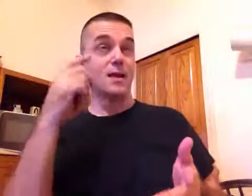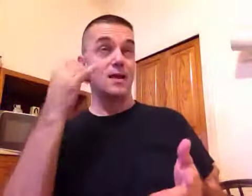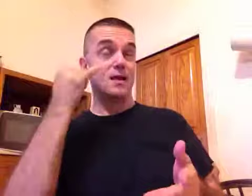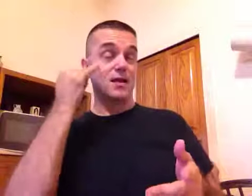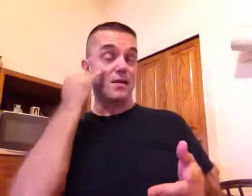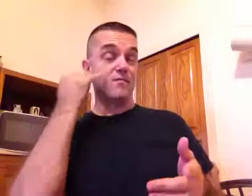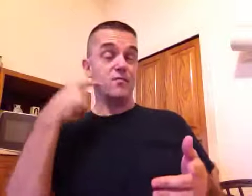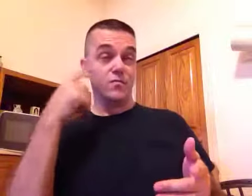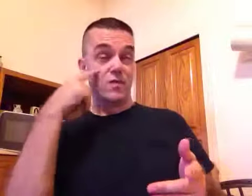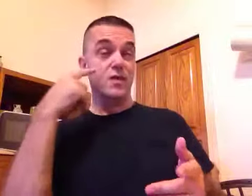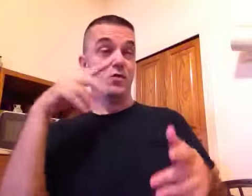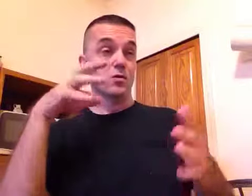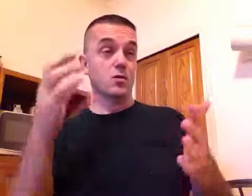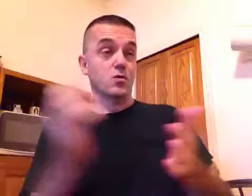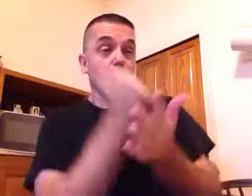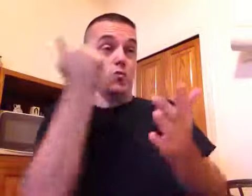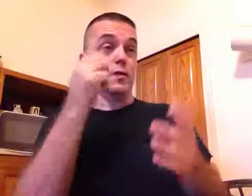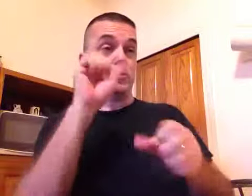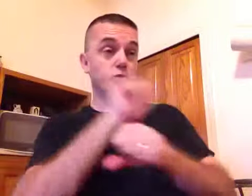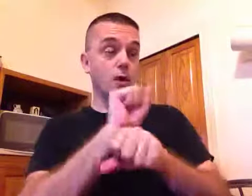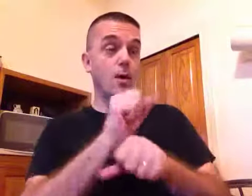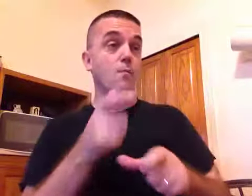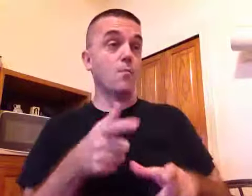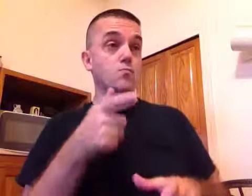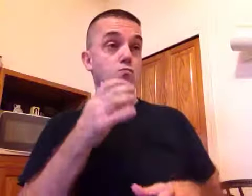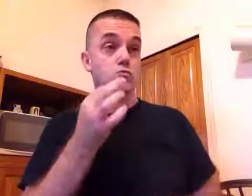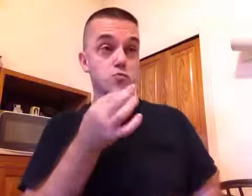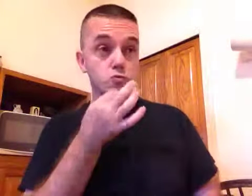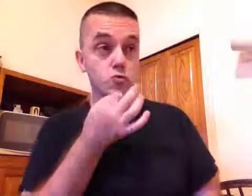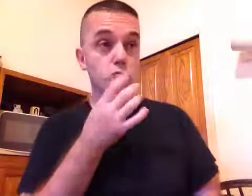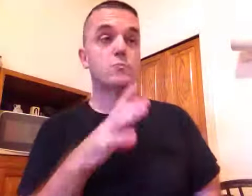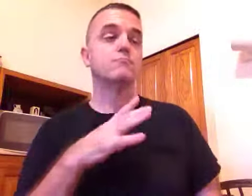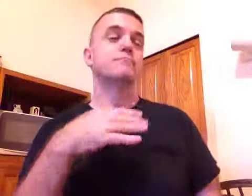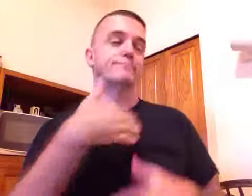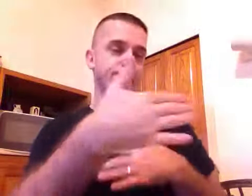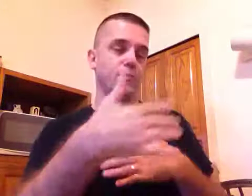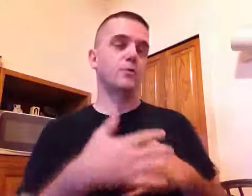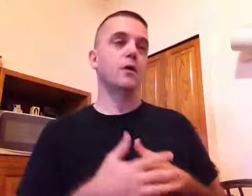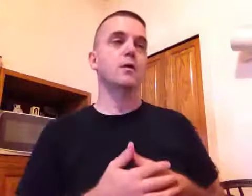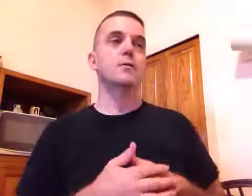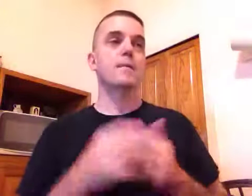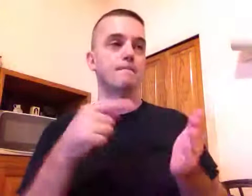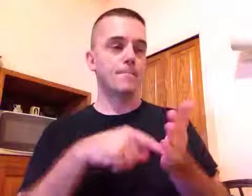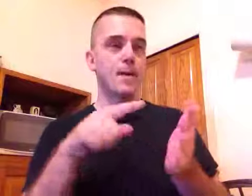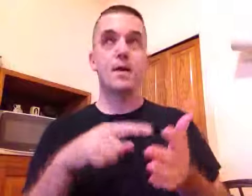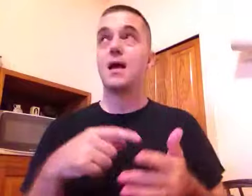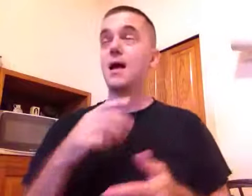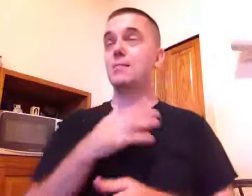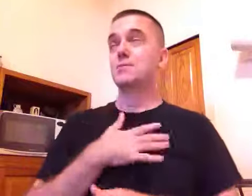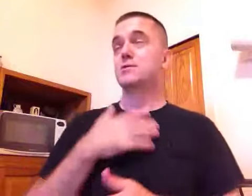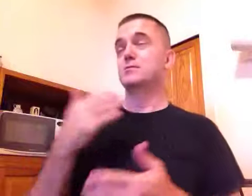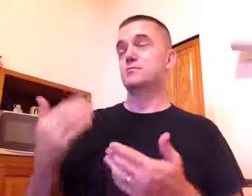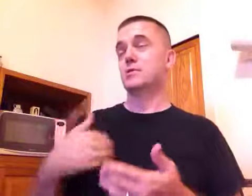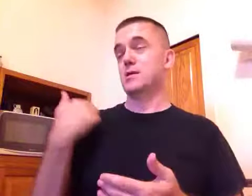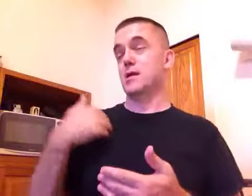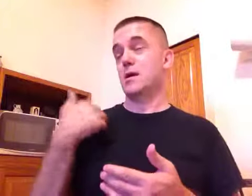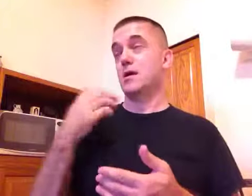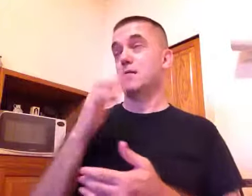are. Right. I'm 60 years old, but I still feel pretty optimistic that I can find something within that